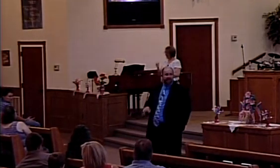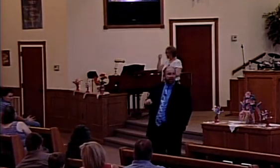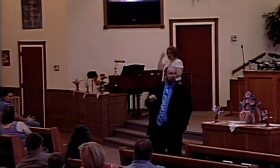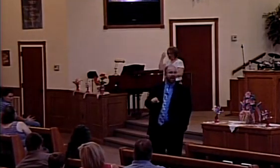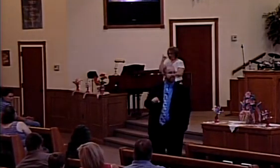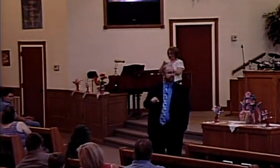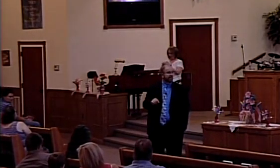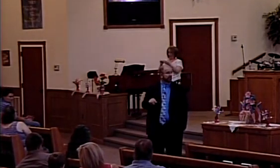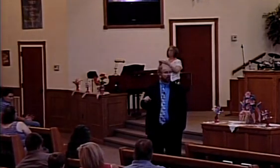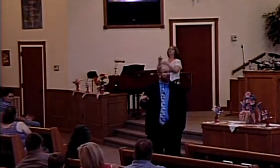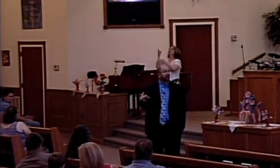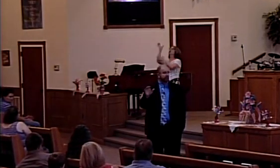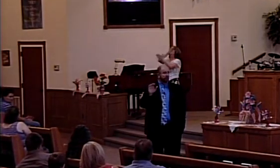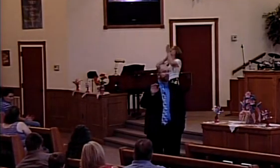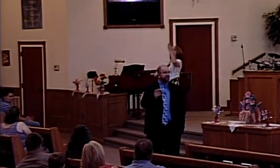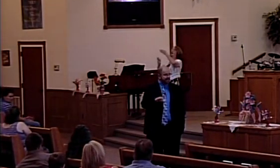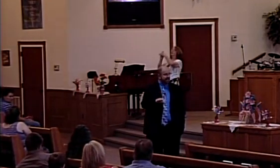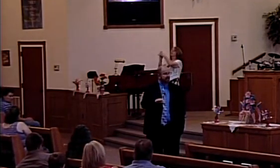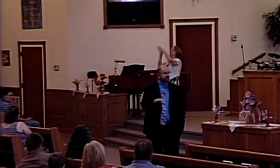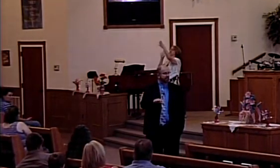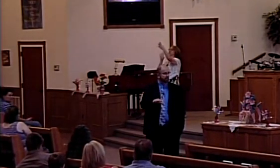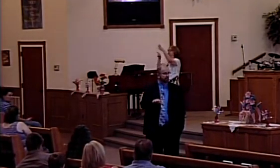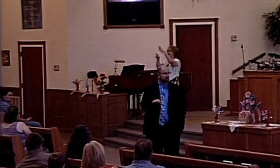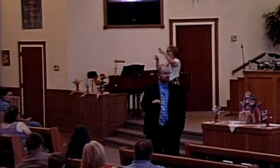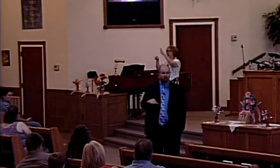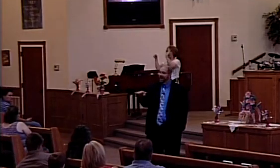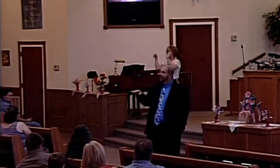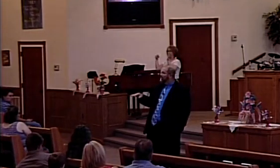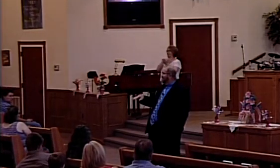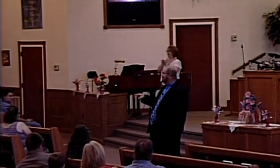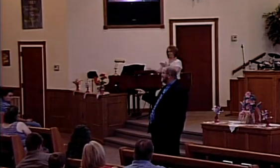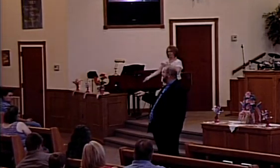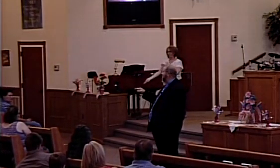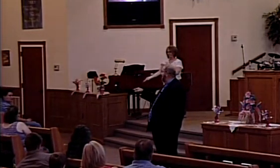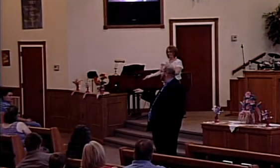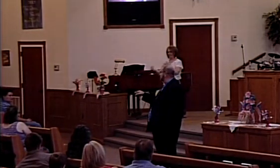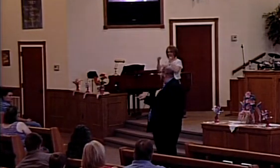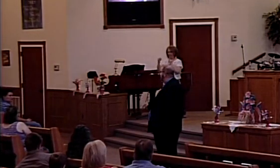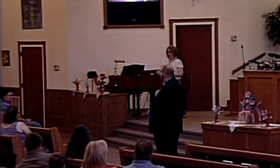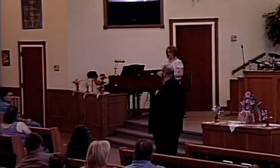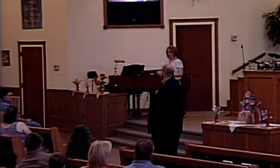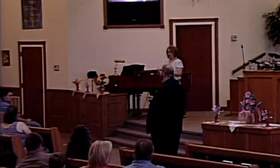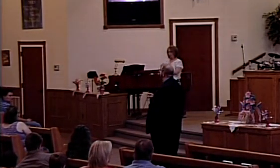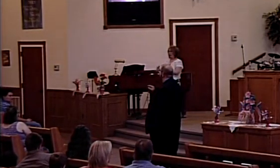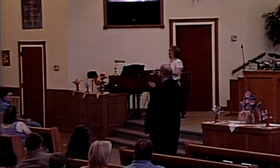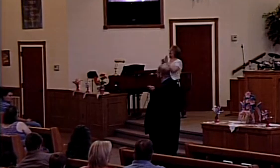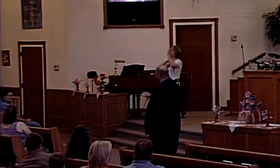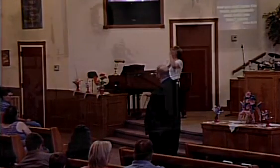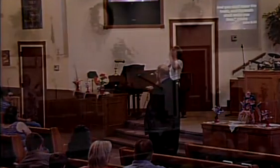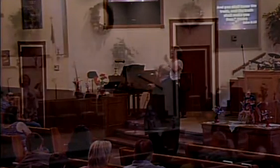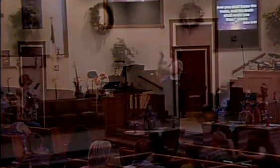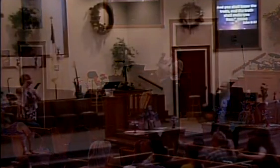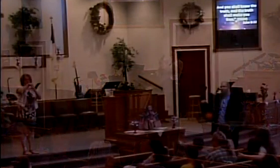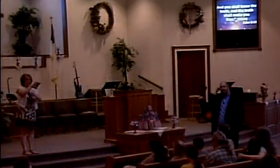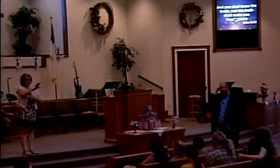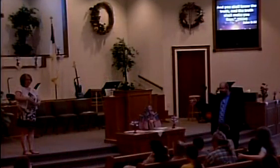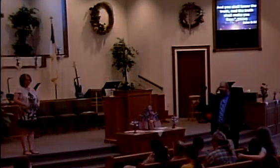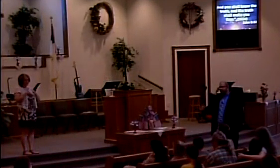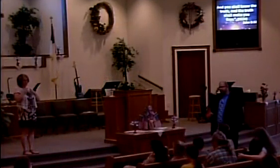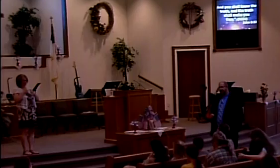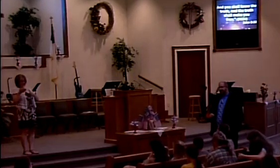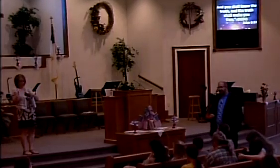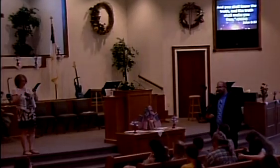that without Christ, you know what? You're a defeated individual. Without Christ, Satan can have his way in your life, this way, that way,